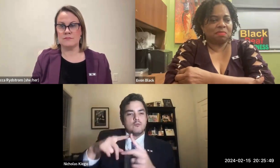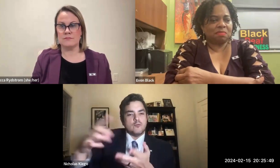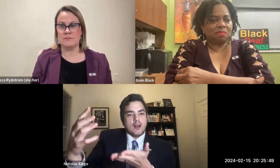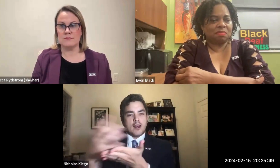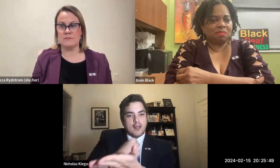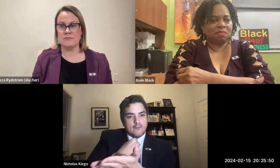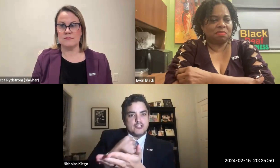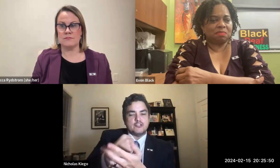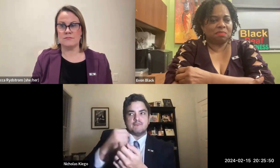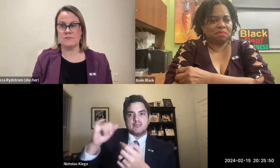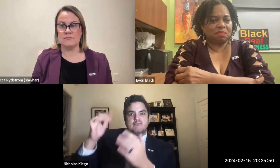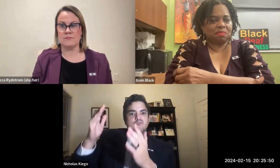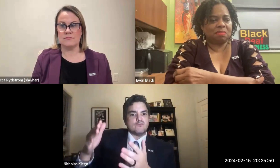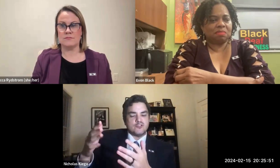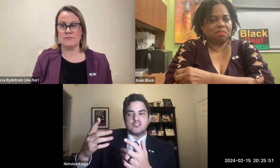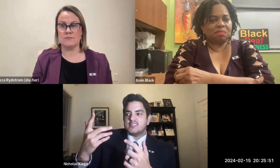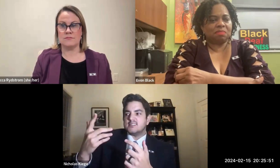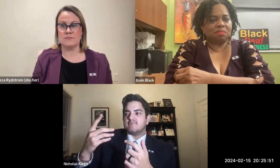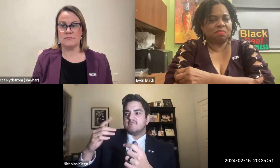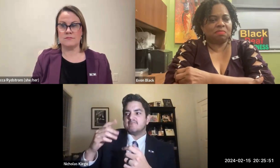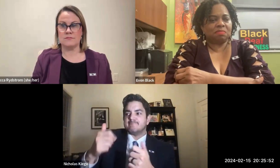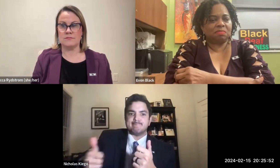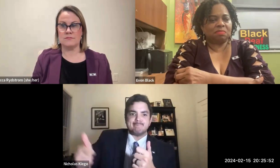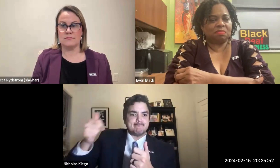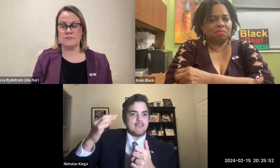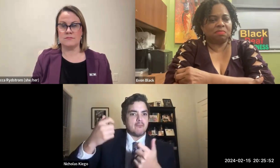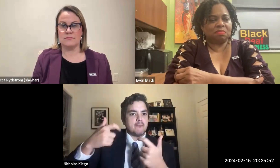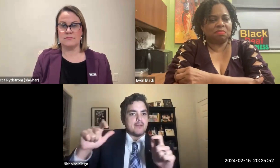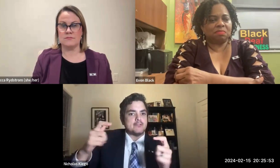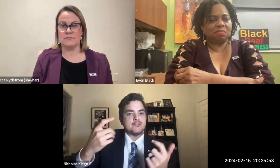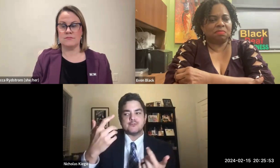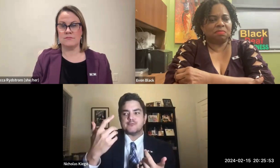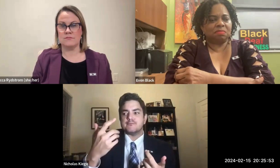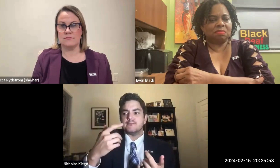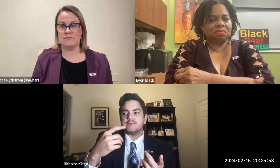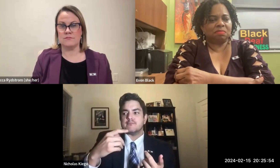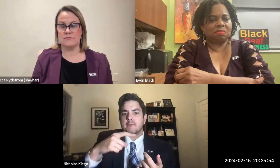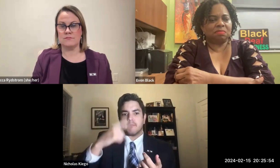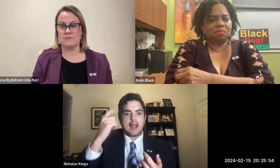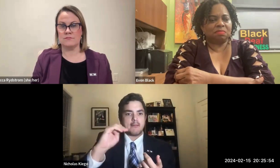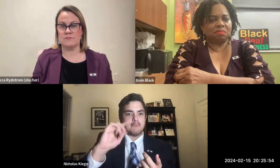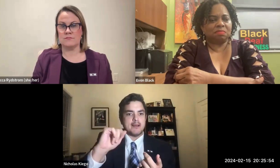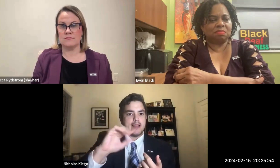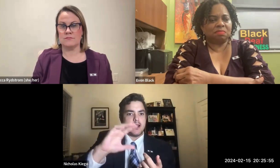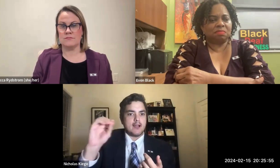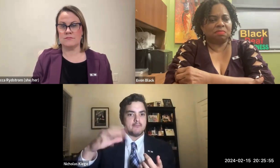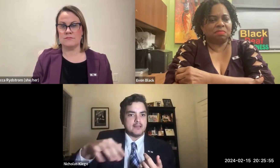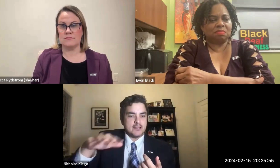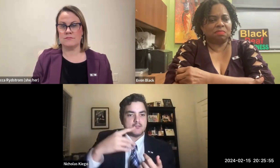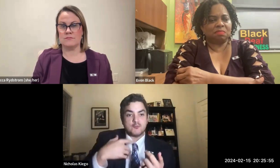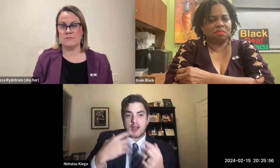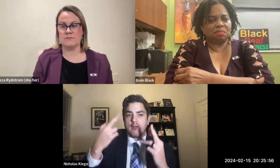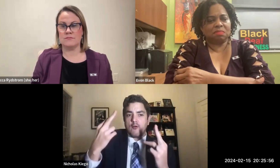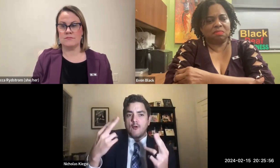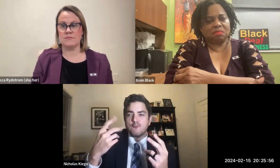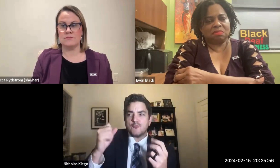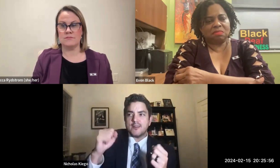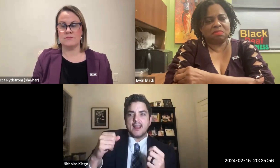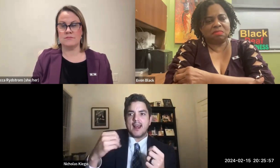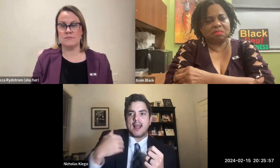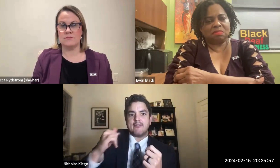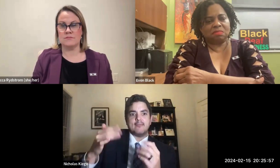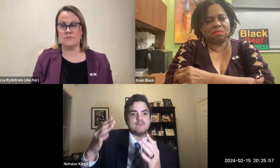group, Friends of Gallaudet, and we're hoping also to leverage Friends of Gallaudet to get that out into the